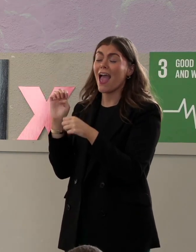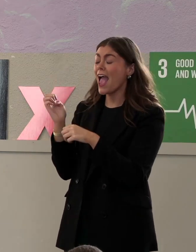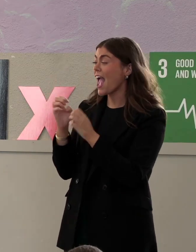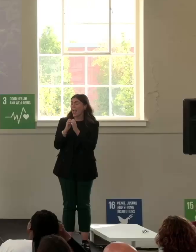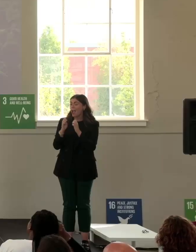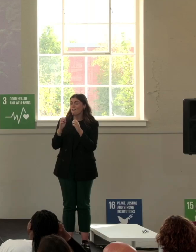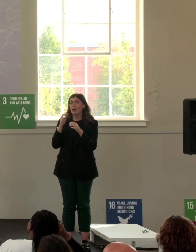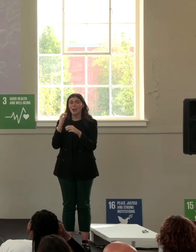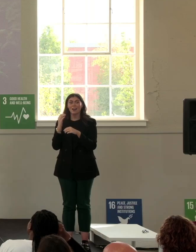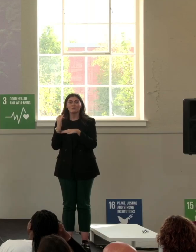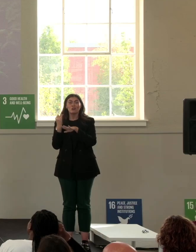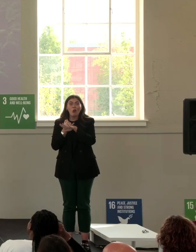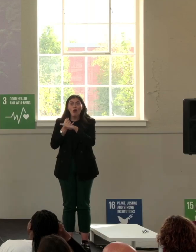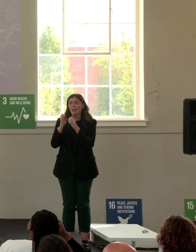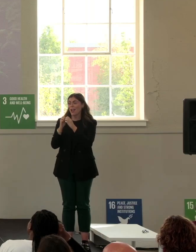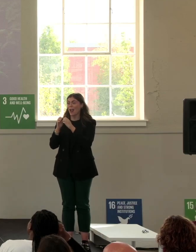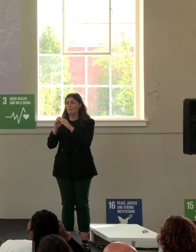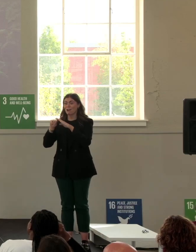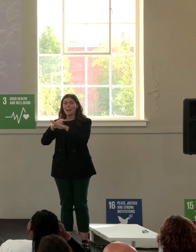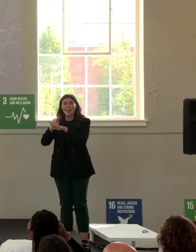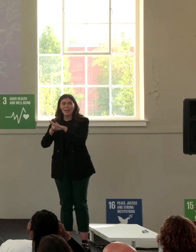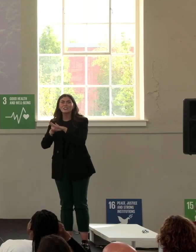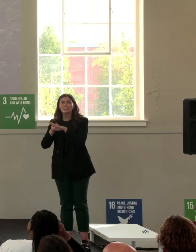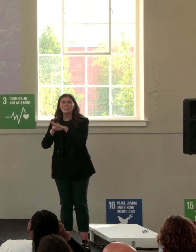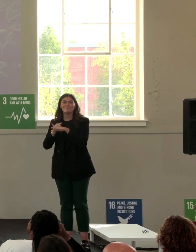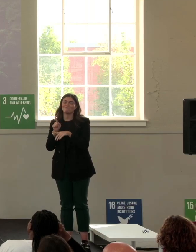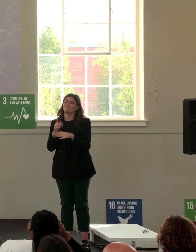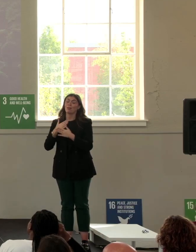nation. And I loved them and they loved me.